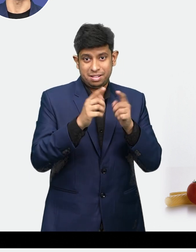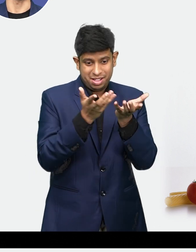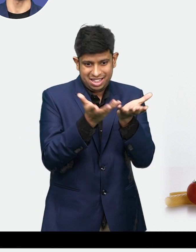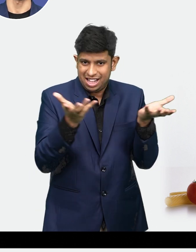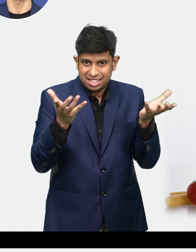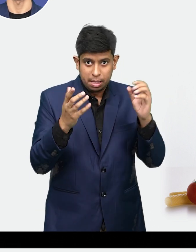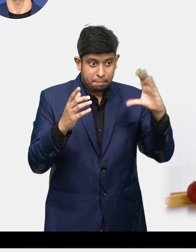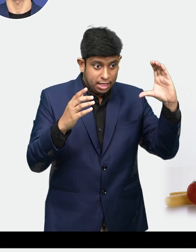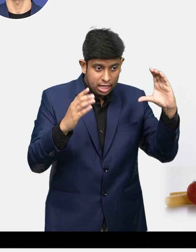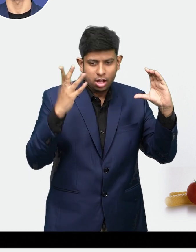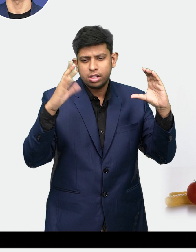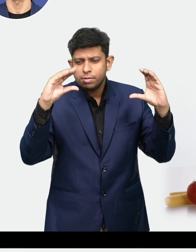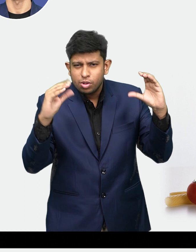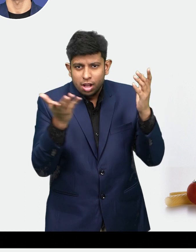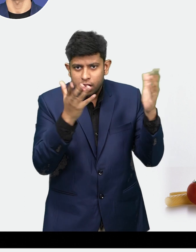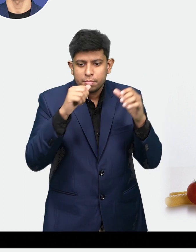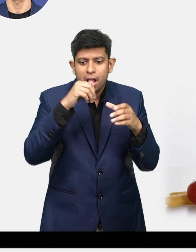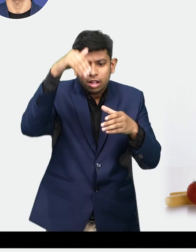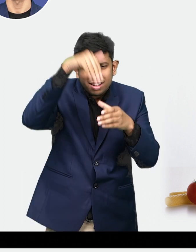relative density,